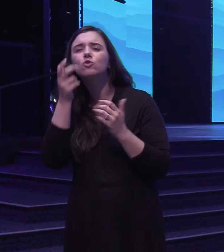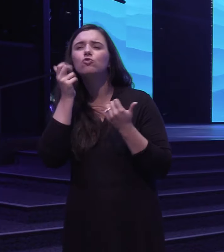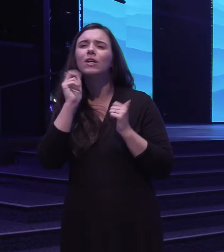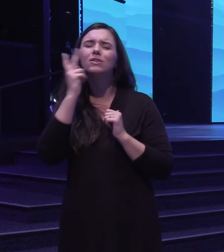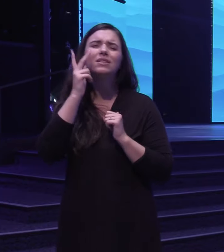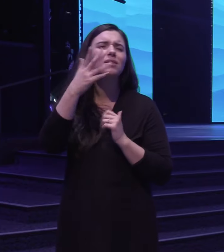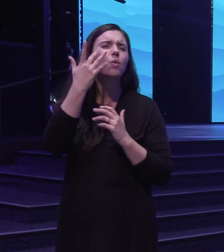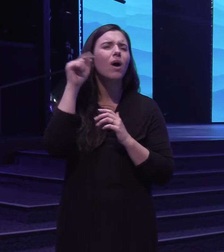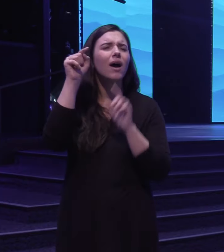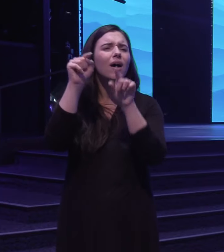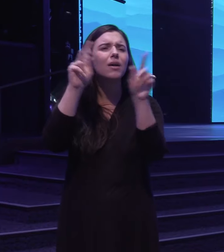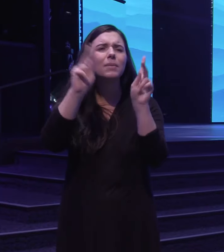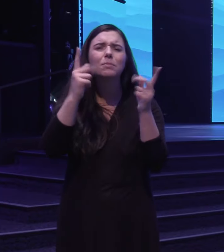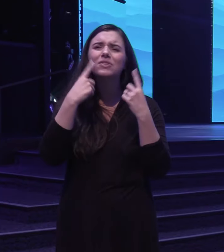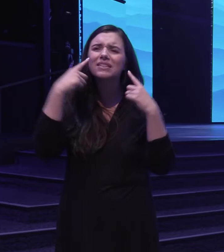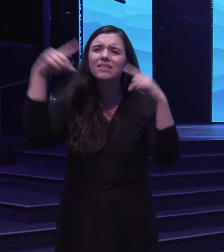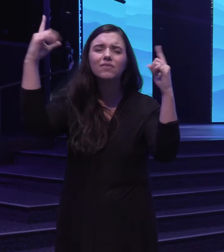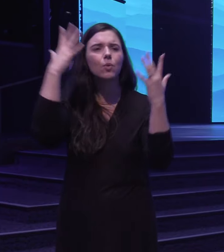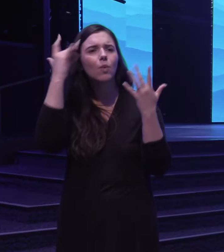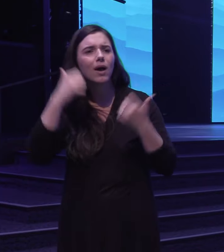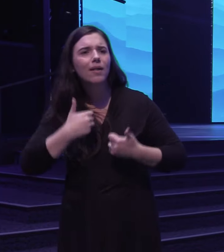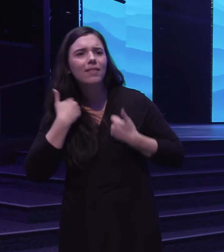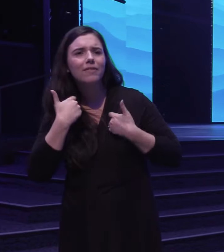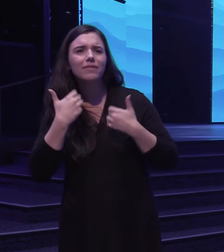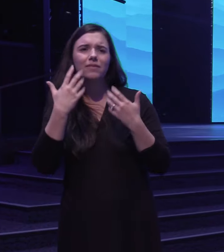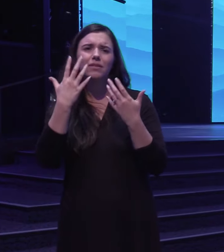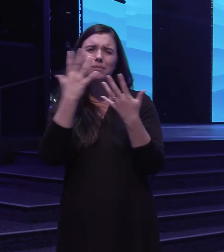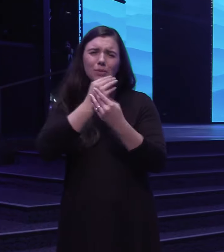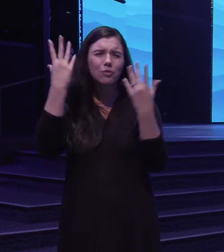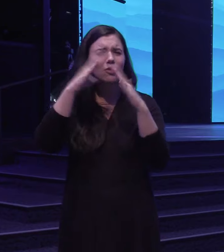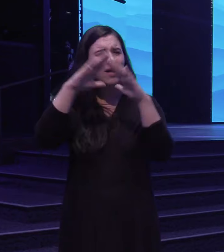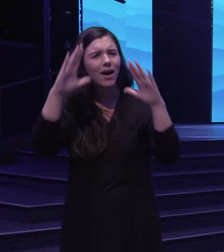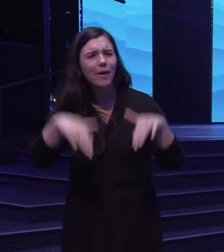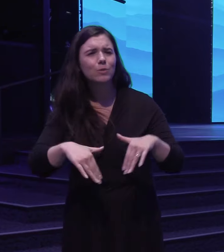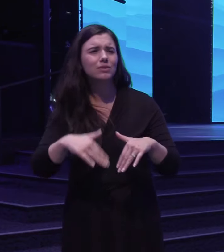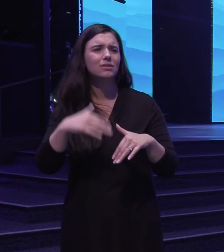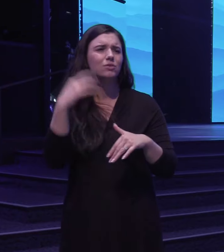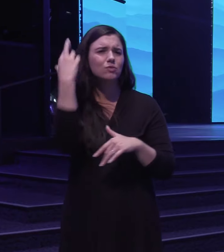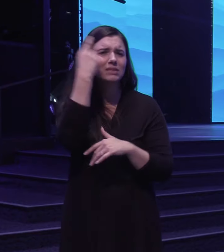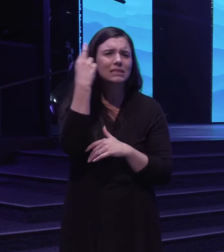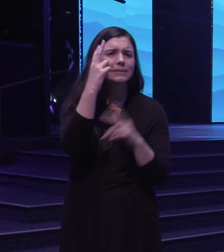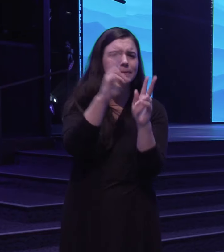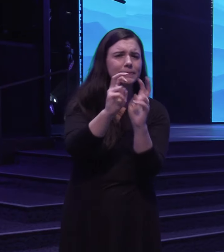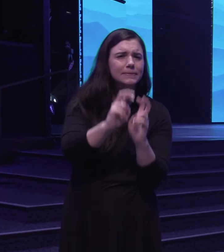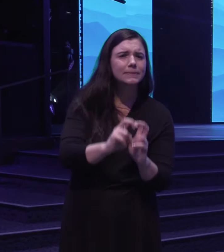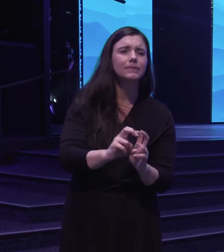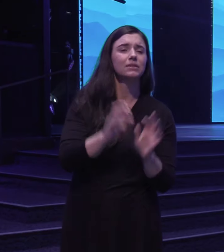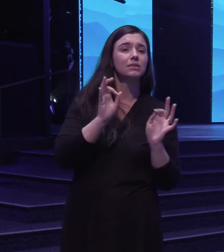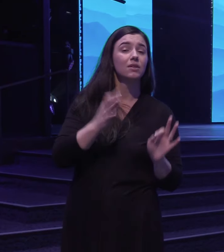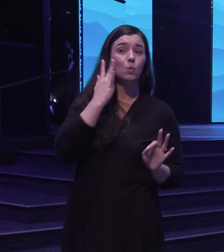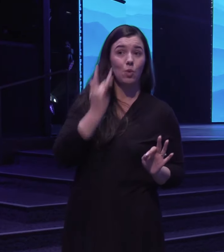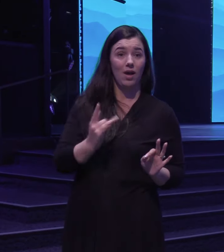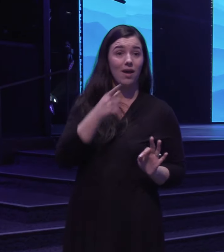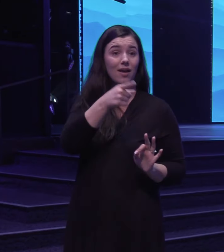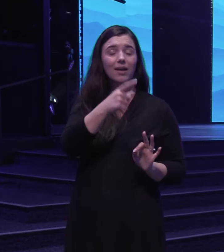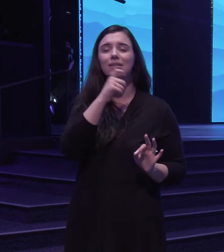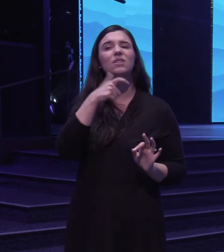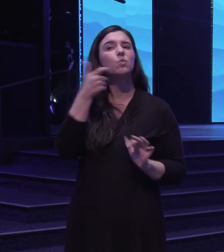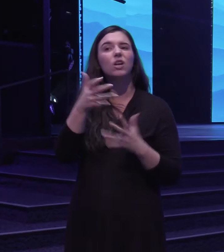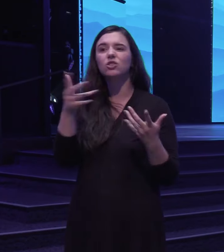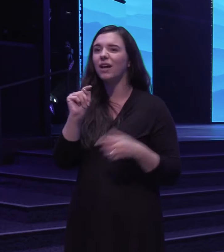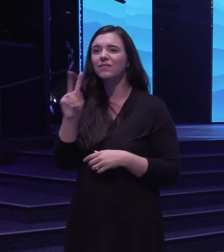these people so successful. Why do they live in these beautiful mansions? And she concluded that it was because they didn't watch